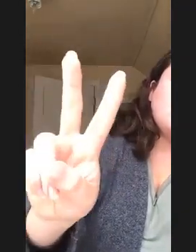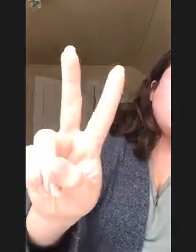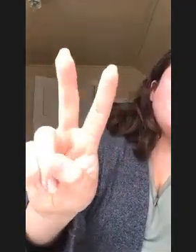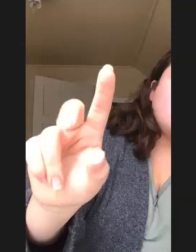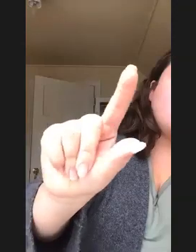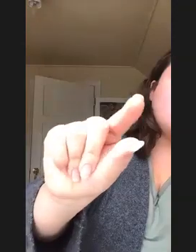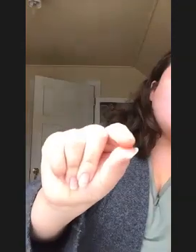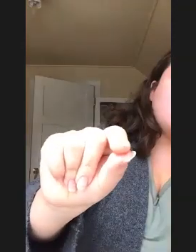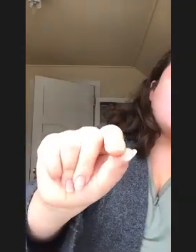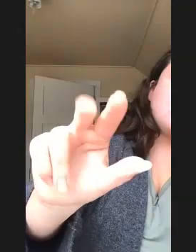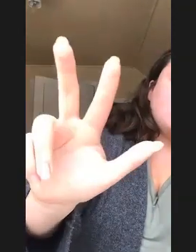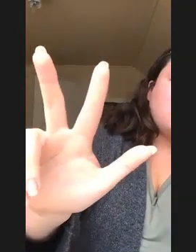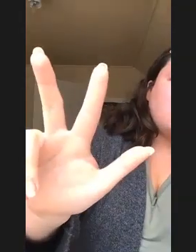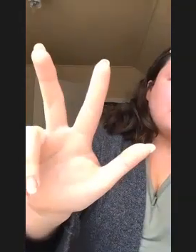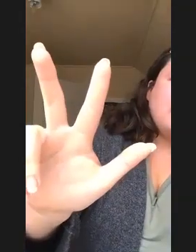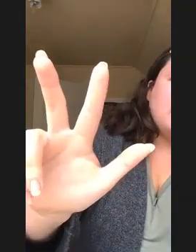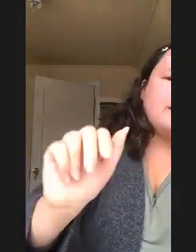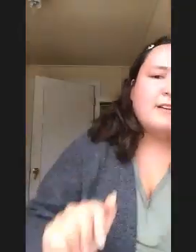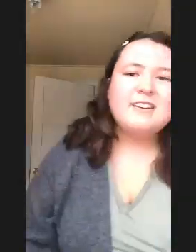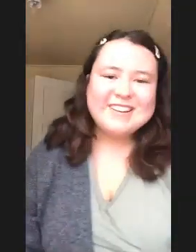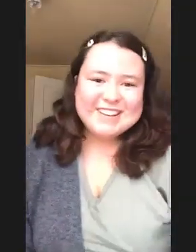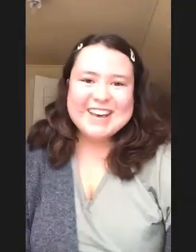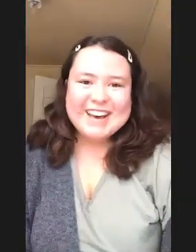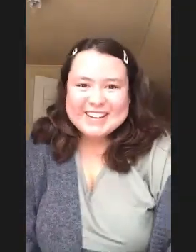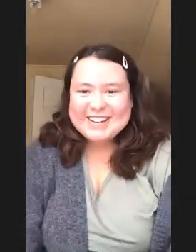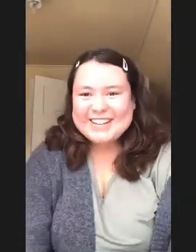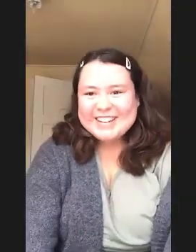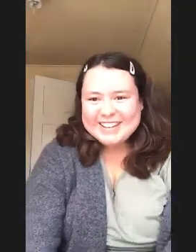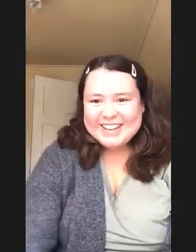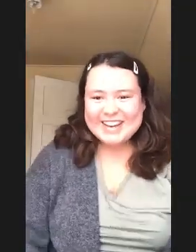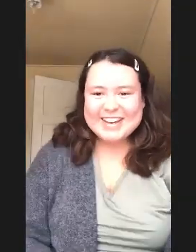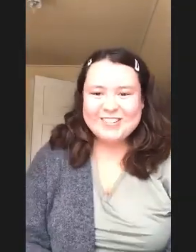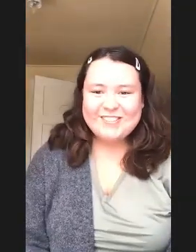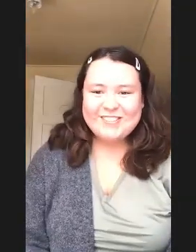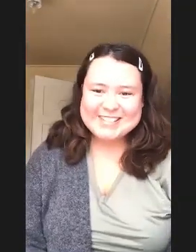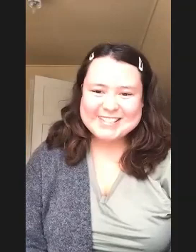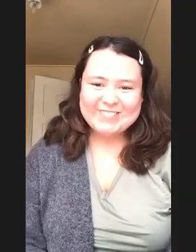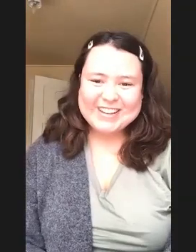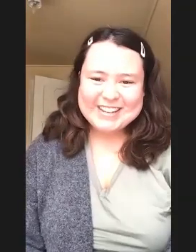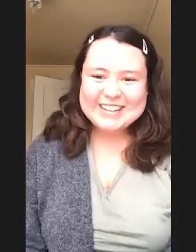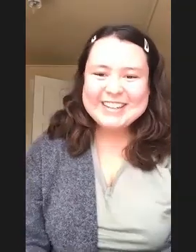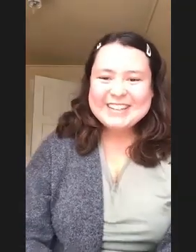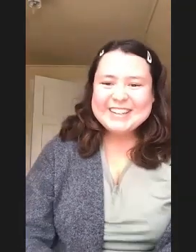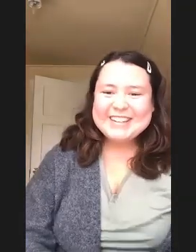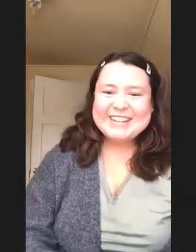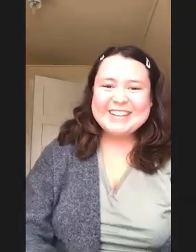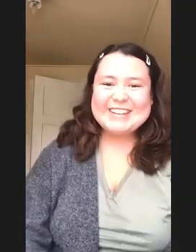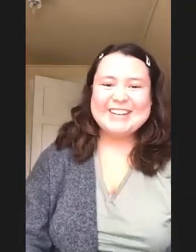22, 23. Yeah. I kind of moved fast there, but